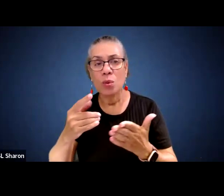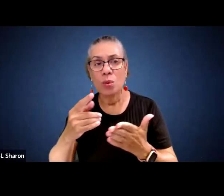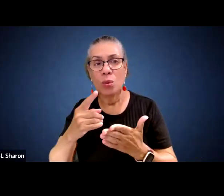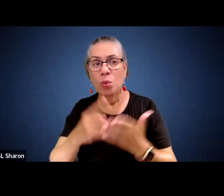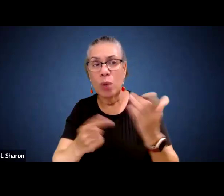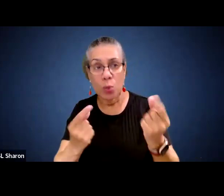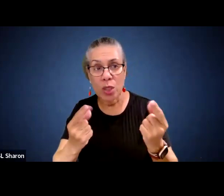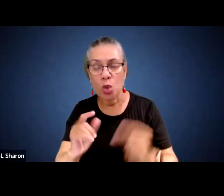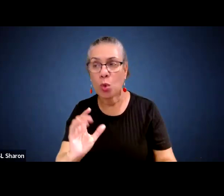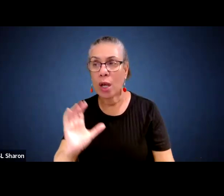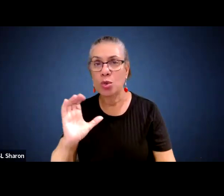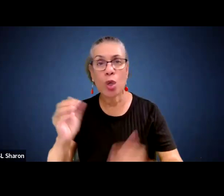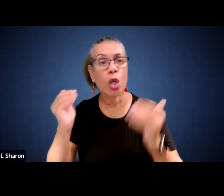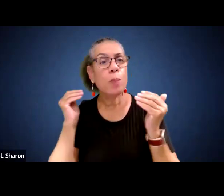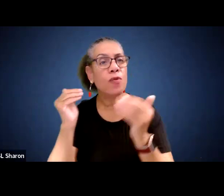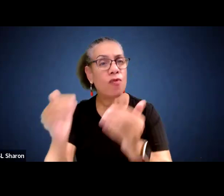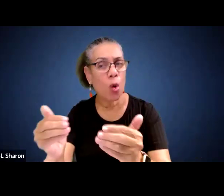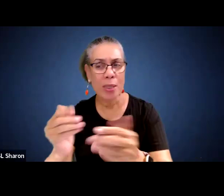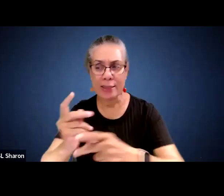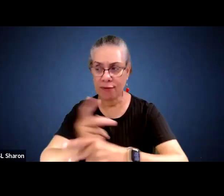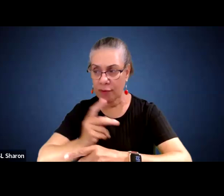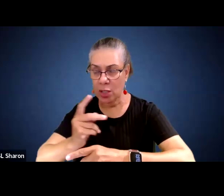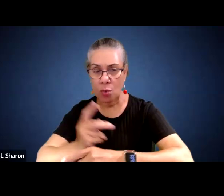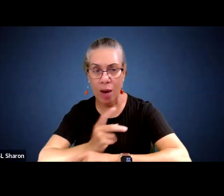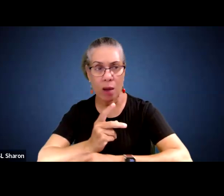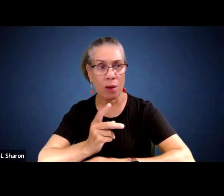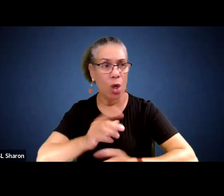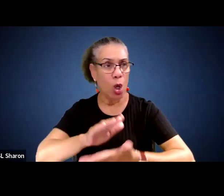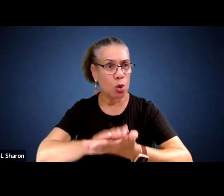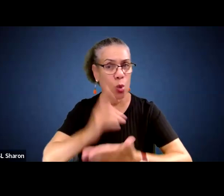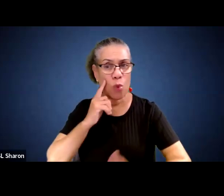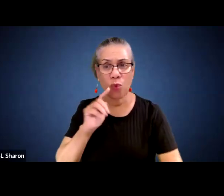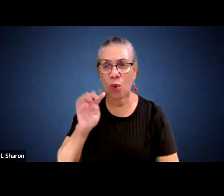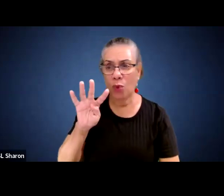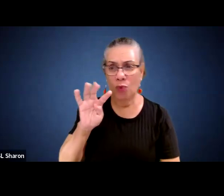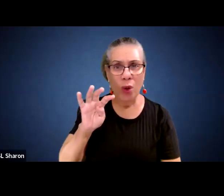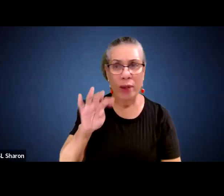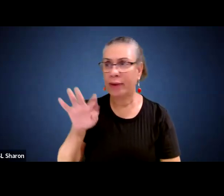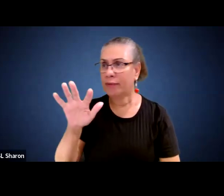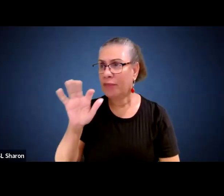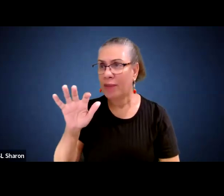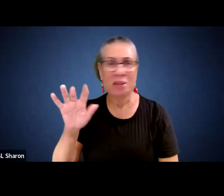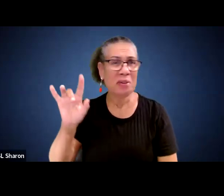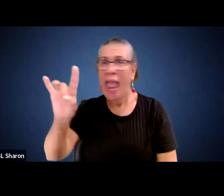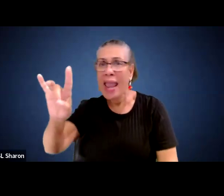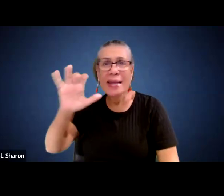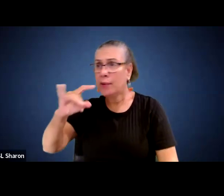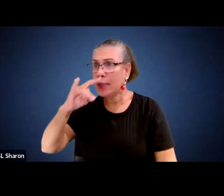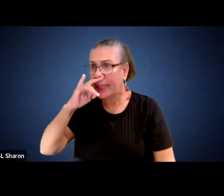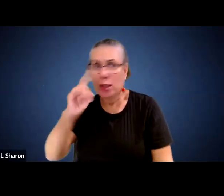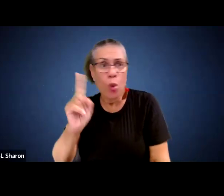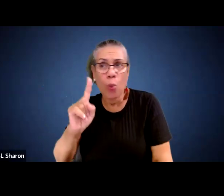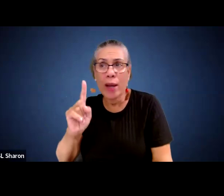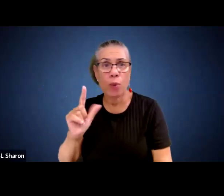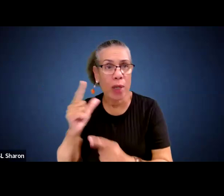we try to move forward to figure out a school for 400, 500, 600, 800 kids, and how quickly